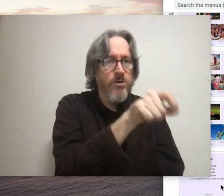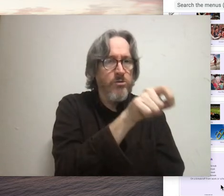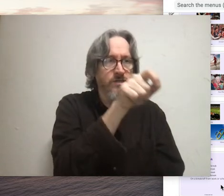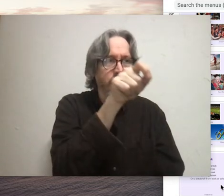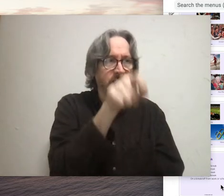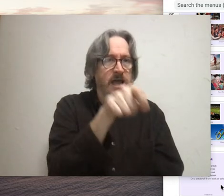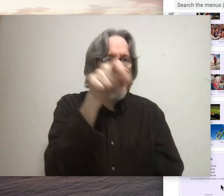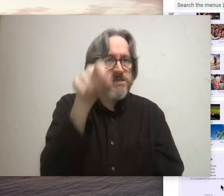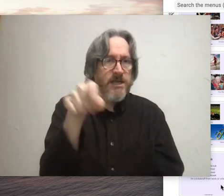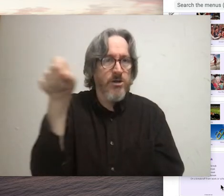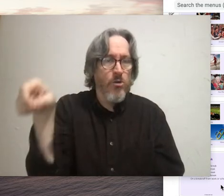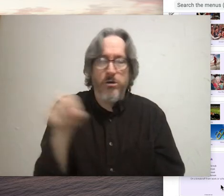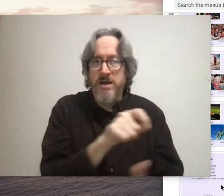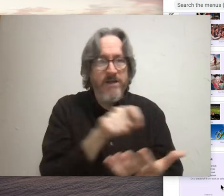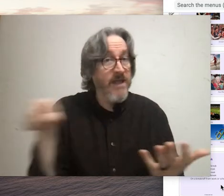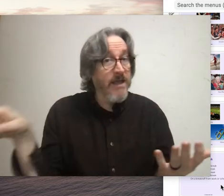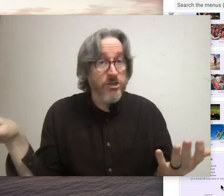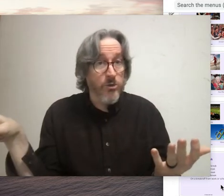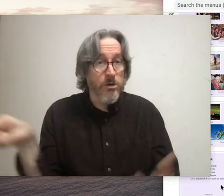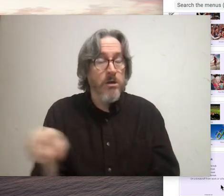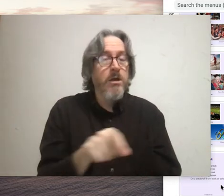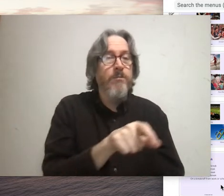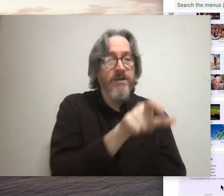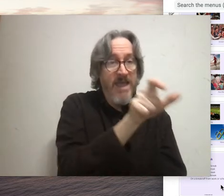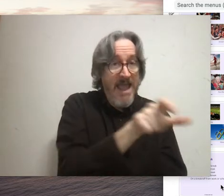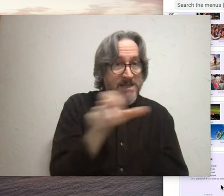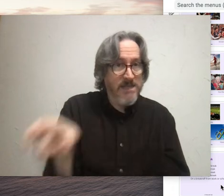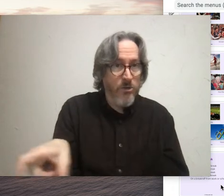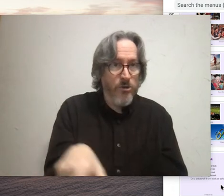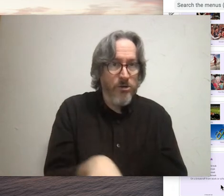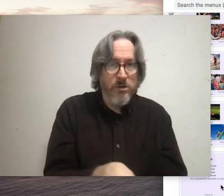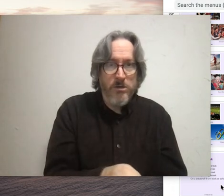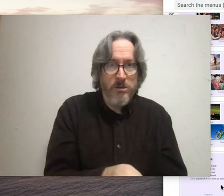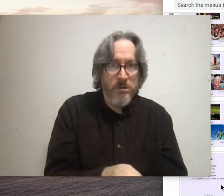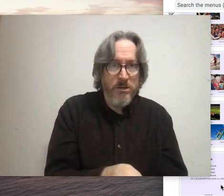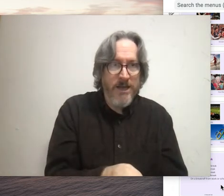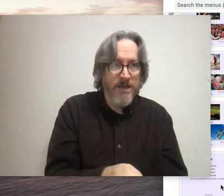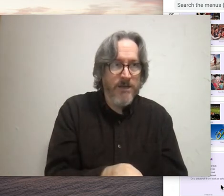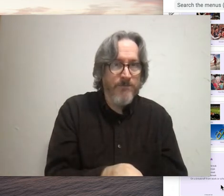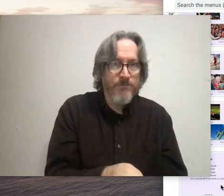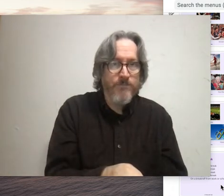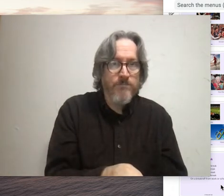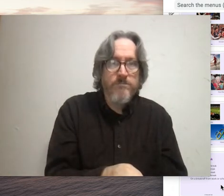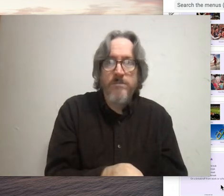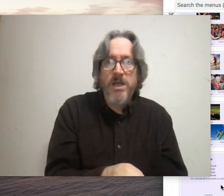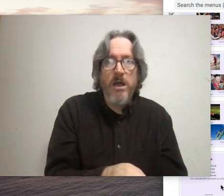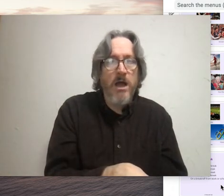down those signs in order? Not the English order, but the ASL order. Like